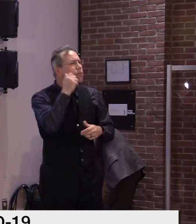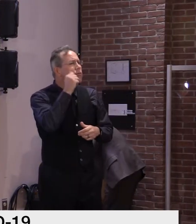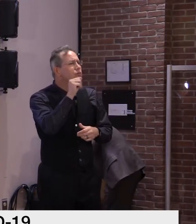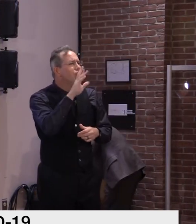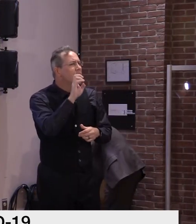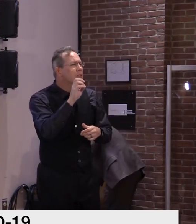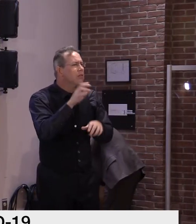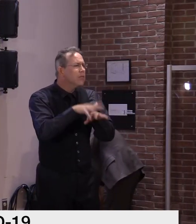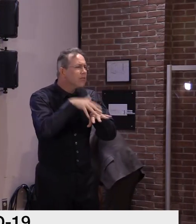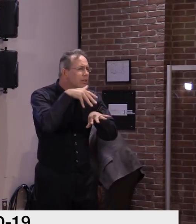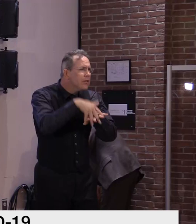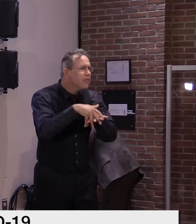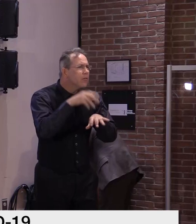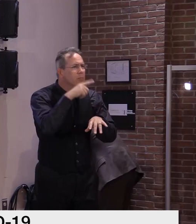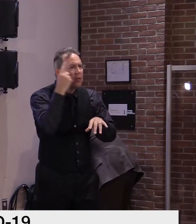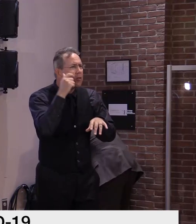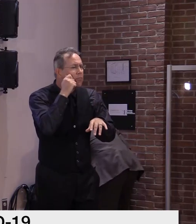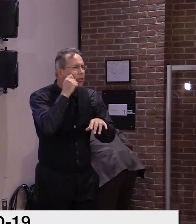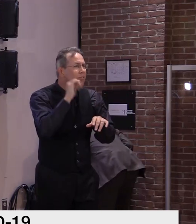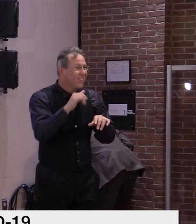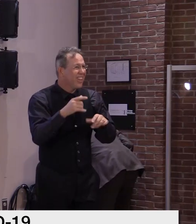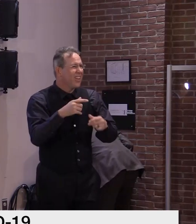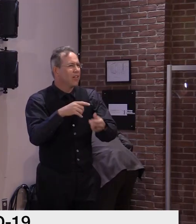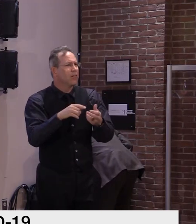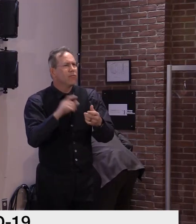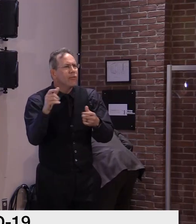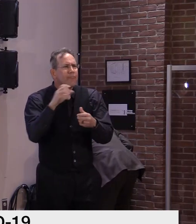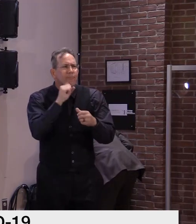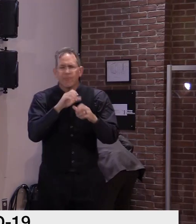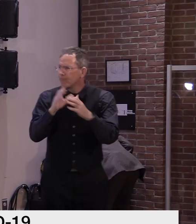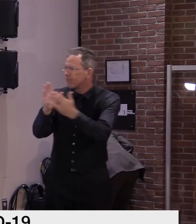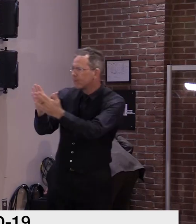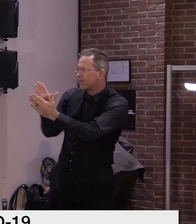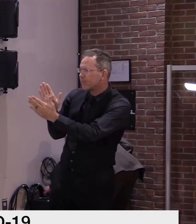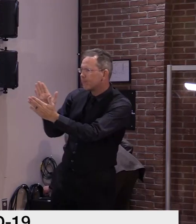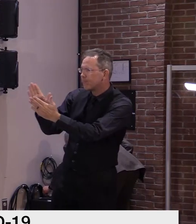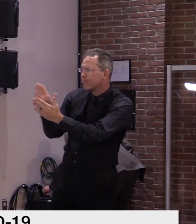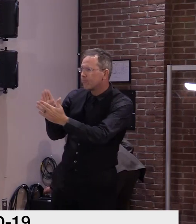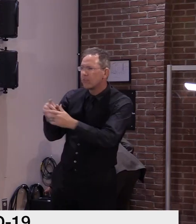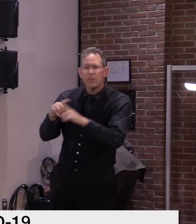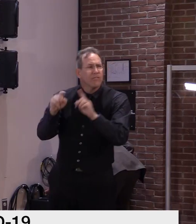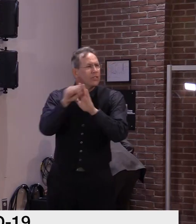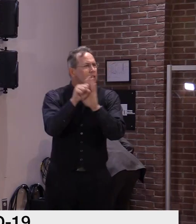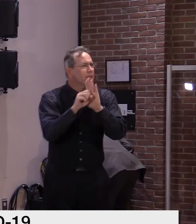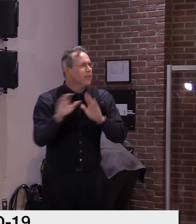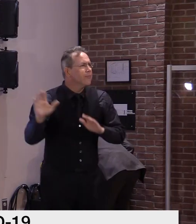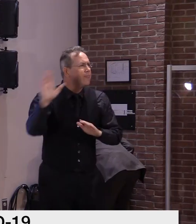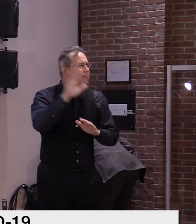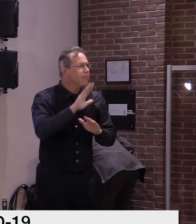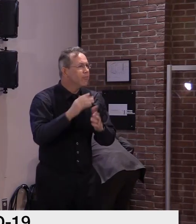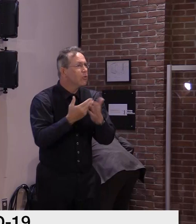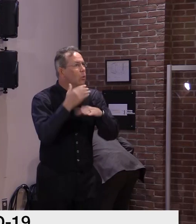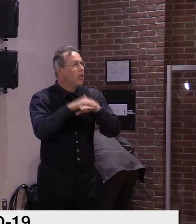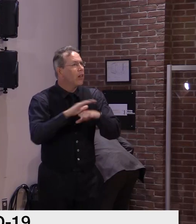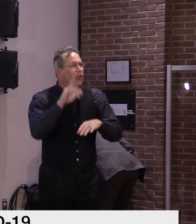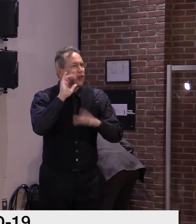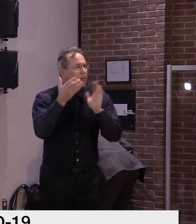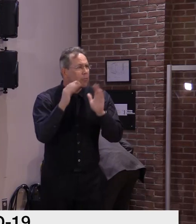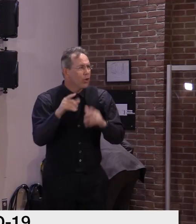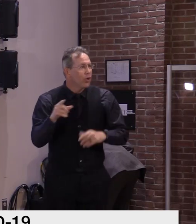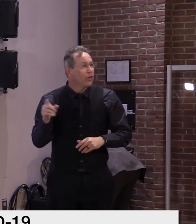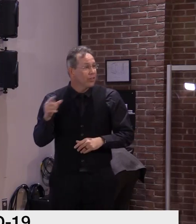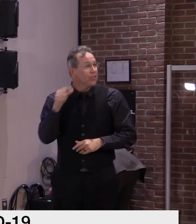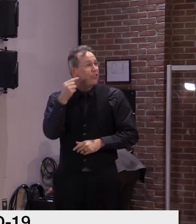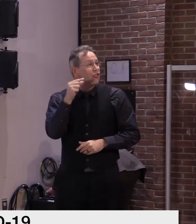we can also see that progress is being made here across Vermont and New England. Vermont, shown here in green, sits at